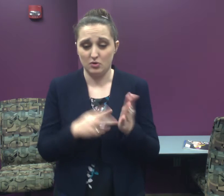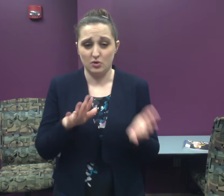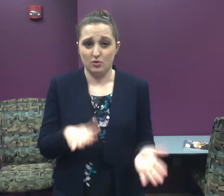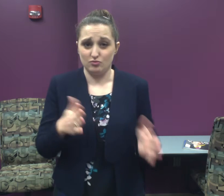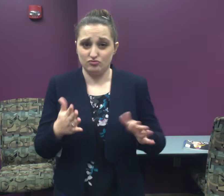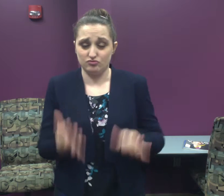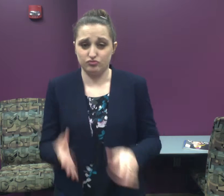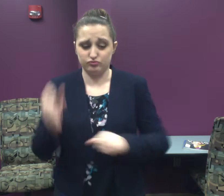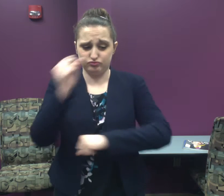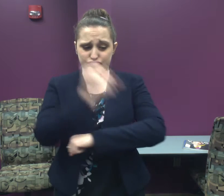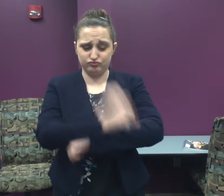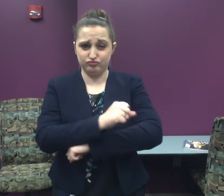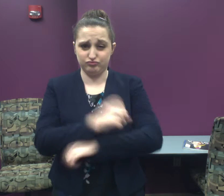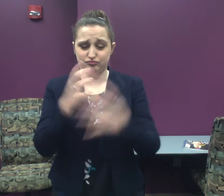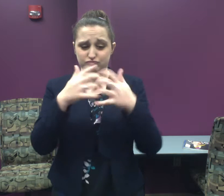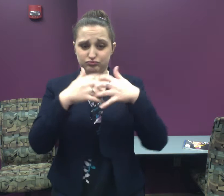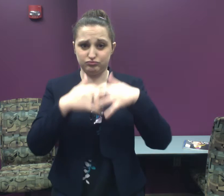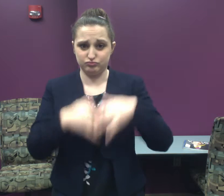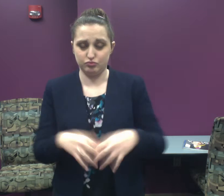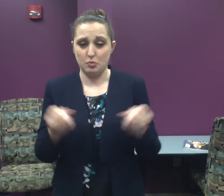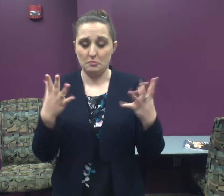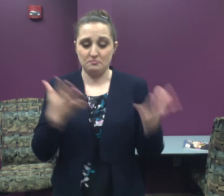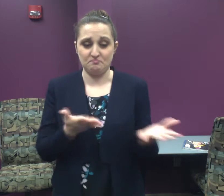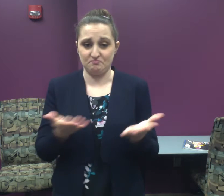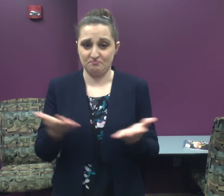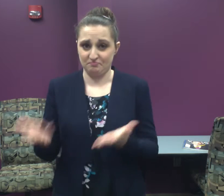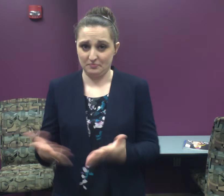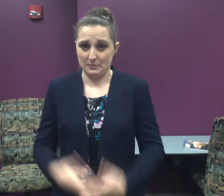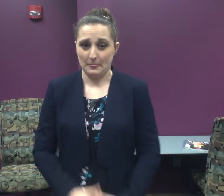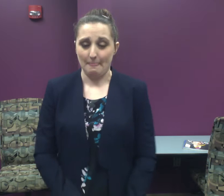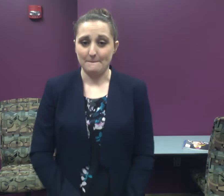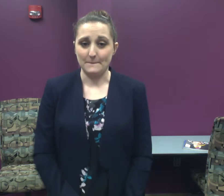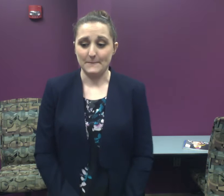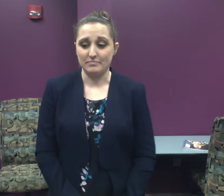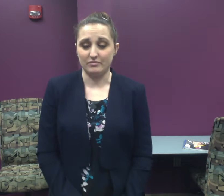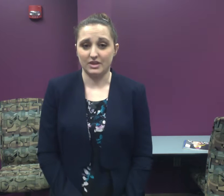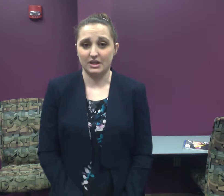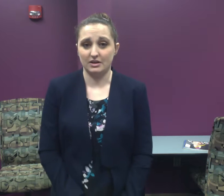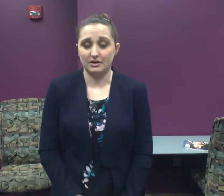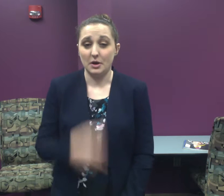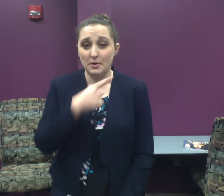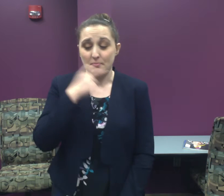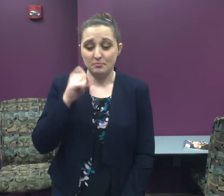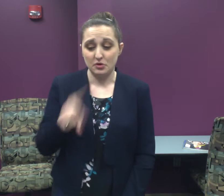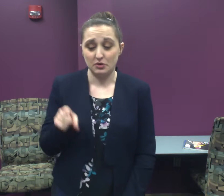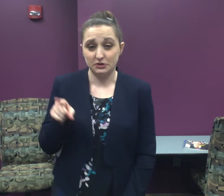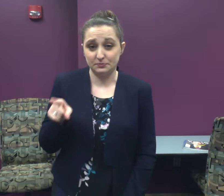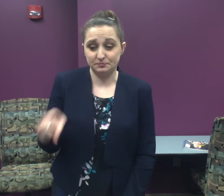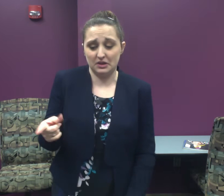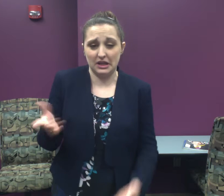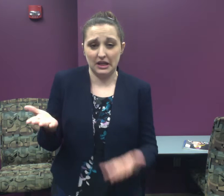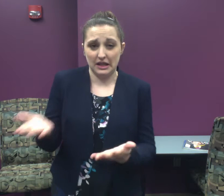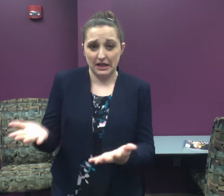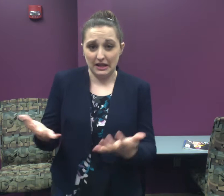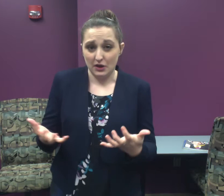bridge yourself to prevent the Germans from advancing, or they blow it up. The point is the bridge is gone. One thing